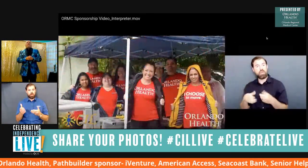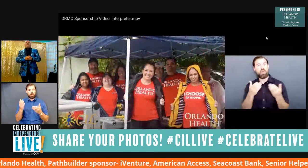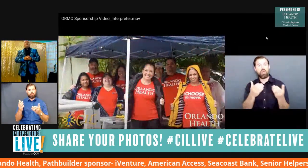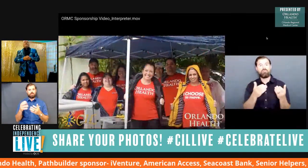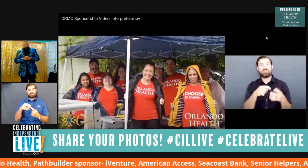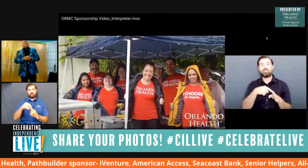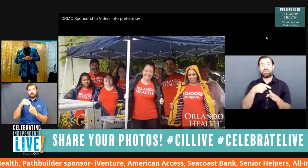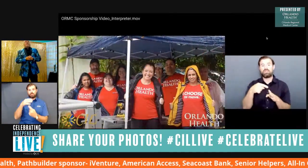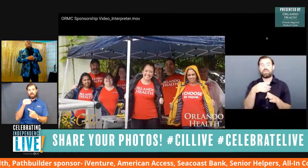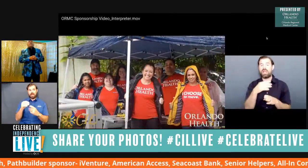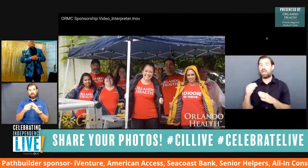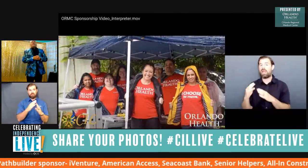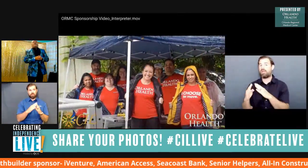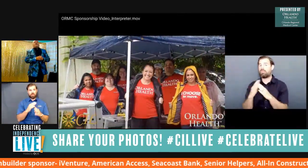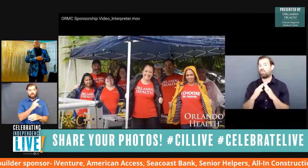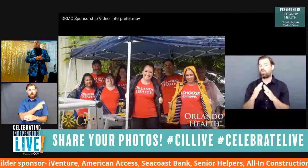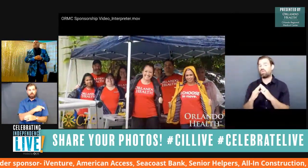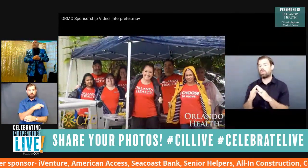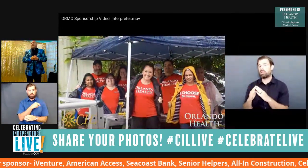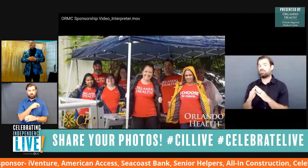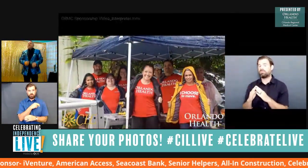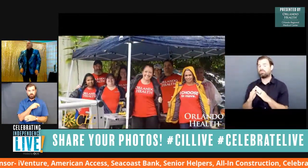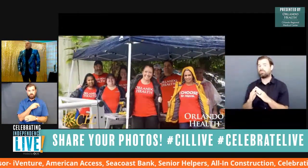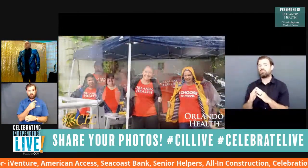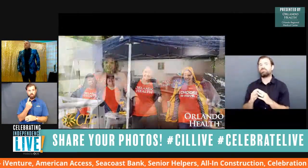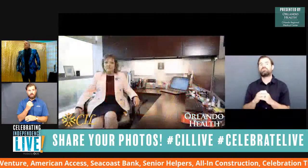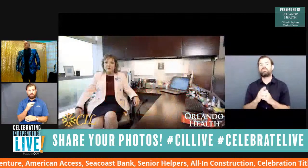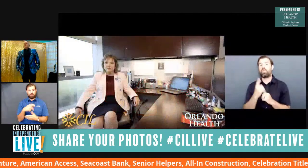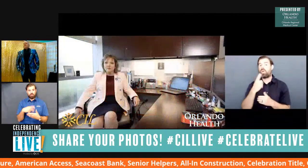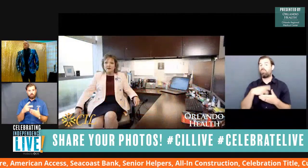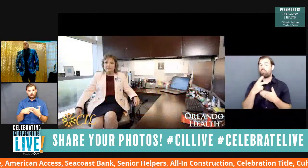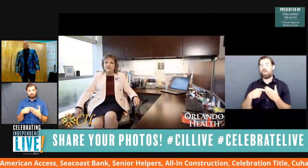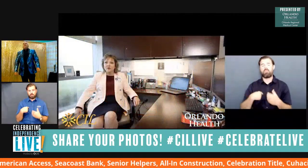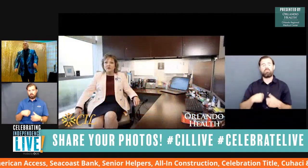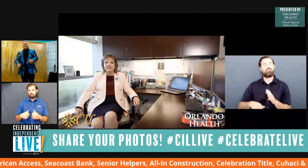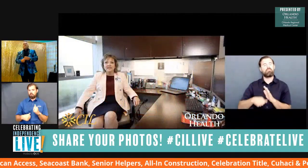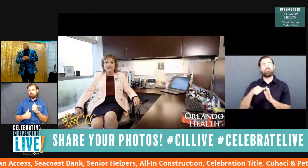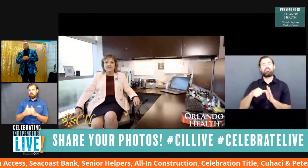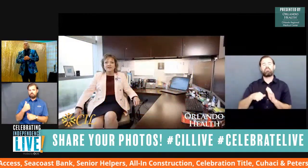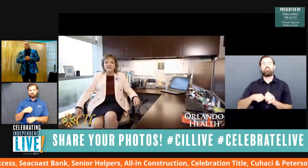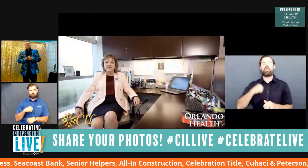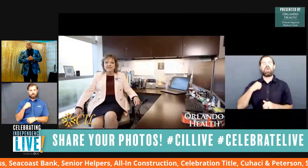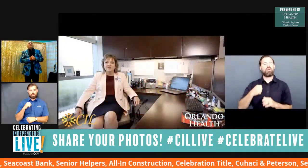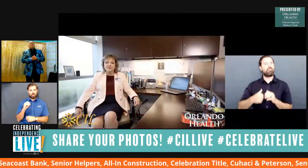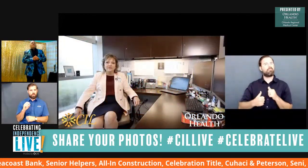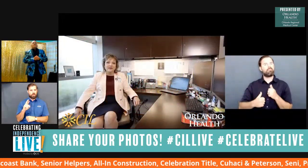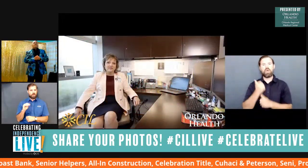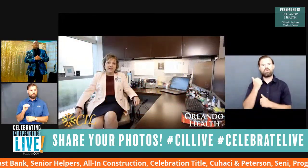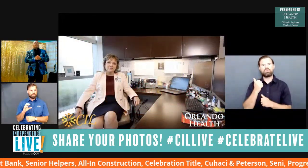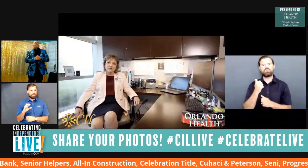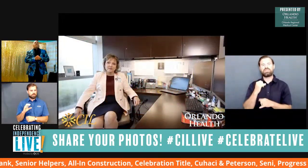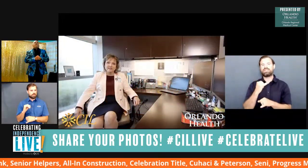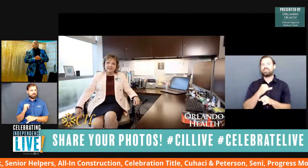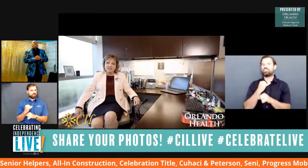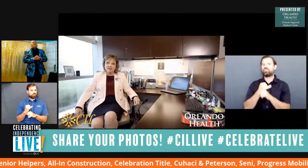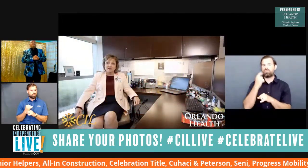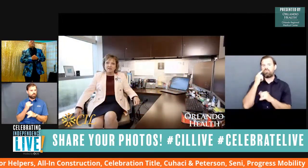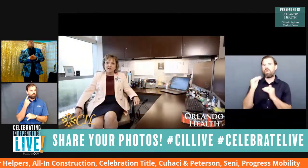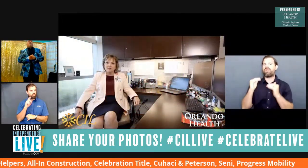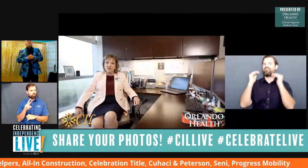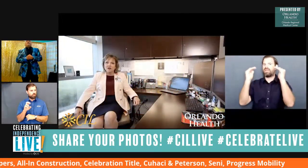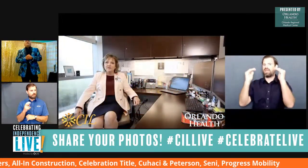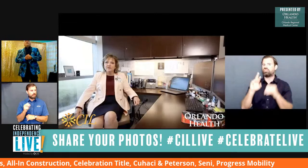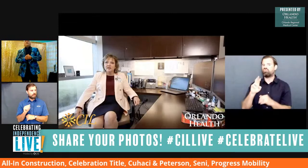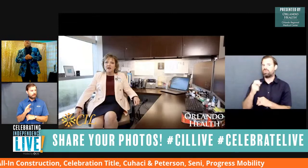both specialty and community hospitals. One of the programs that I'm most proud of at ORMC is our Institute for Advanced